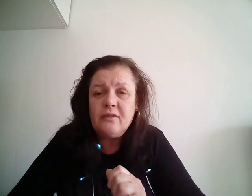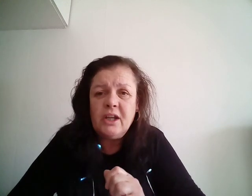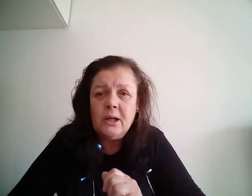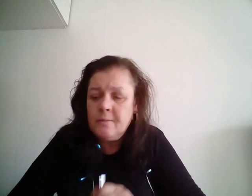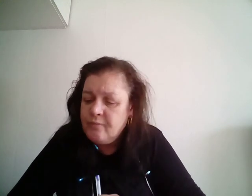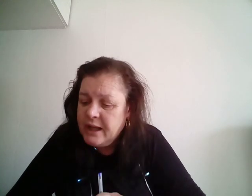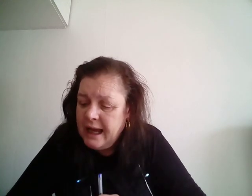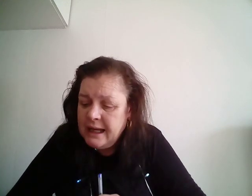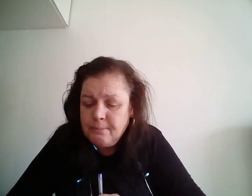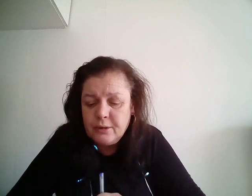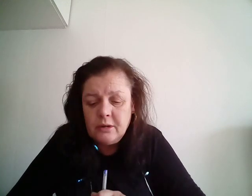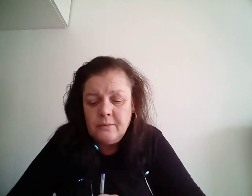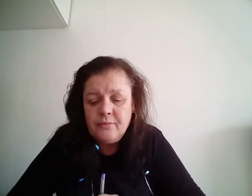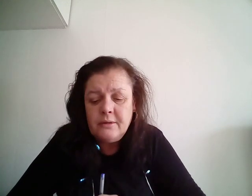Interview,